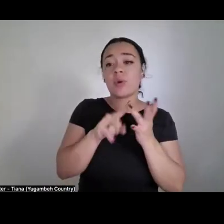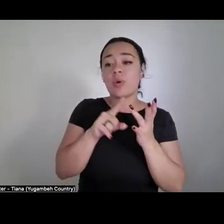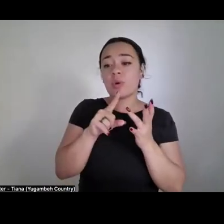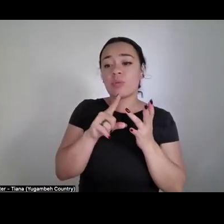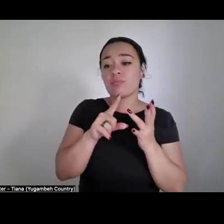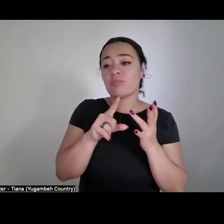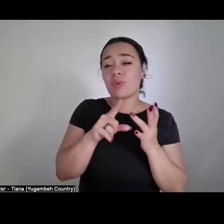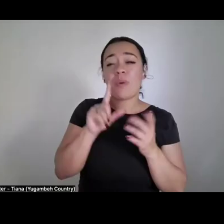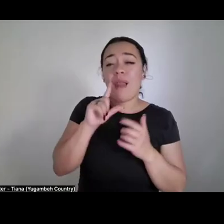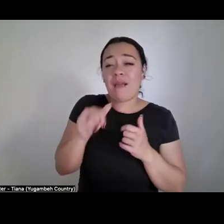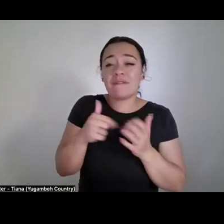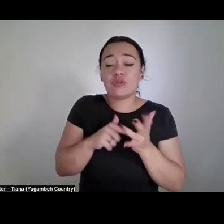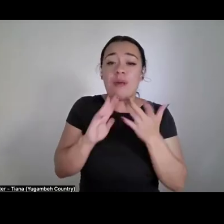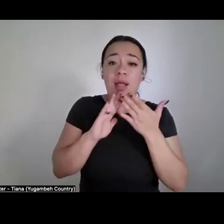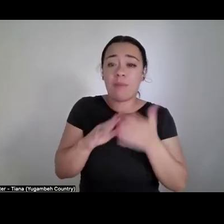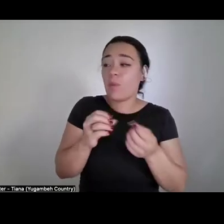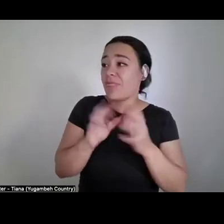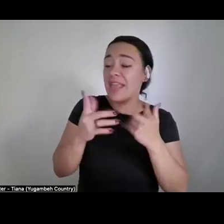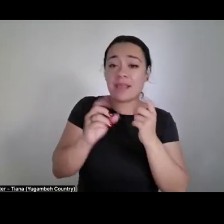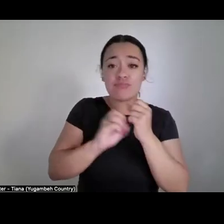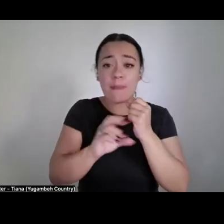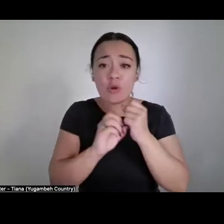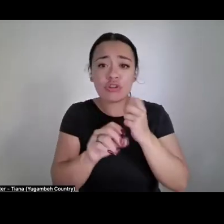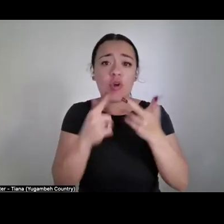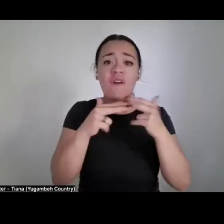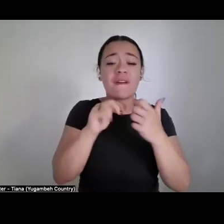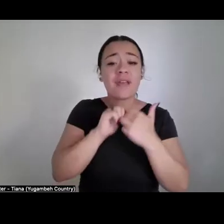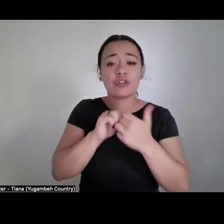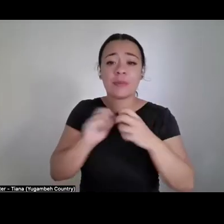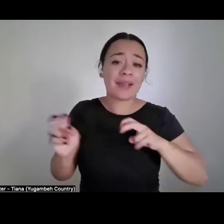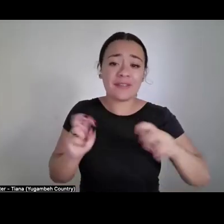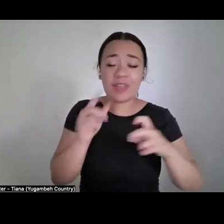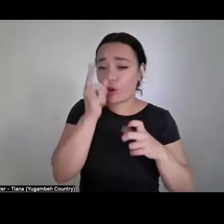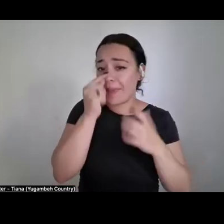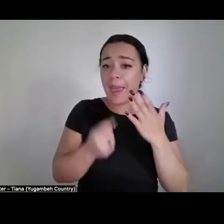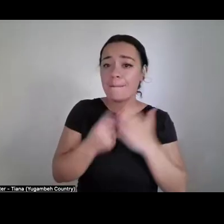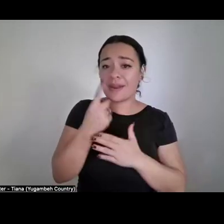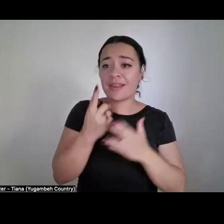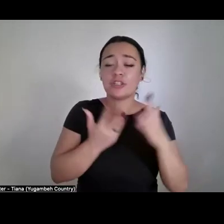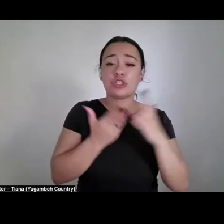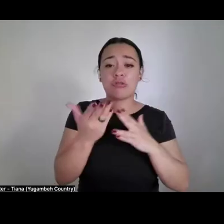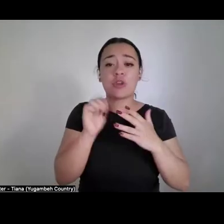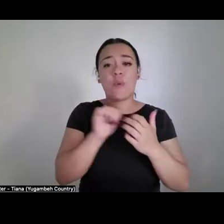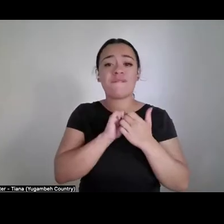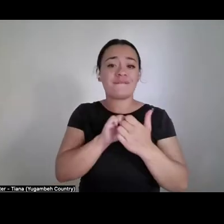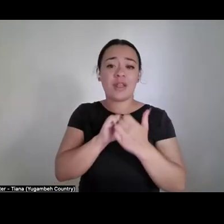out with promoting any fellowship activities that might be taking place over the course of your fellowship.